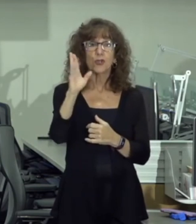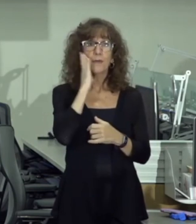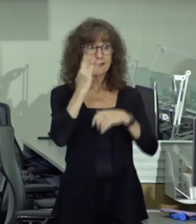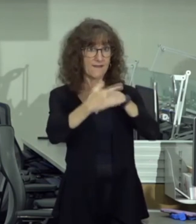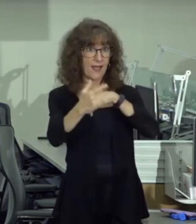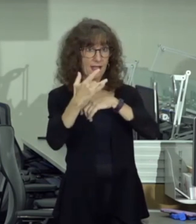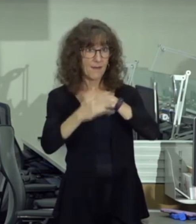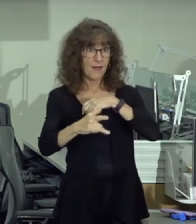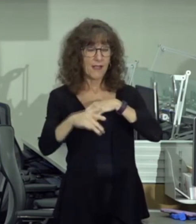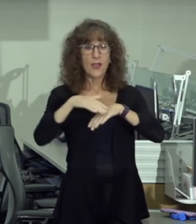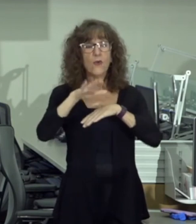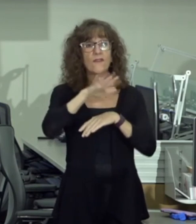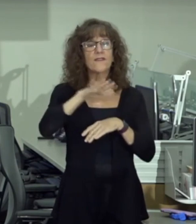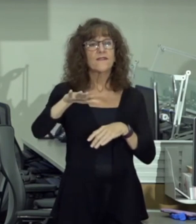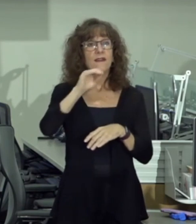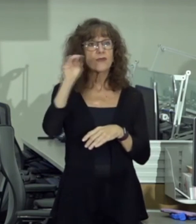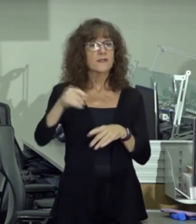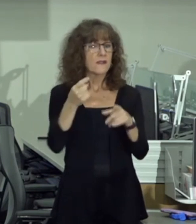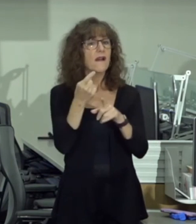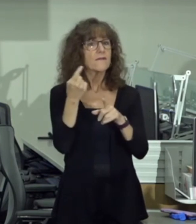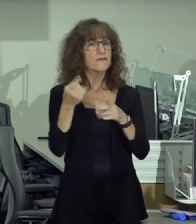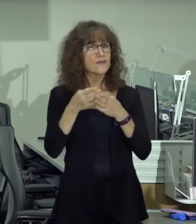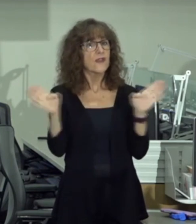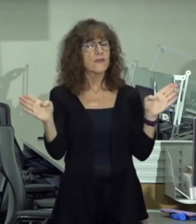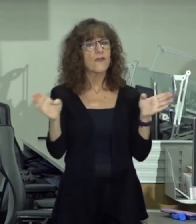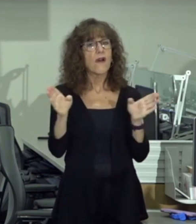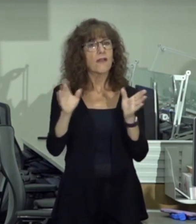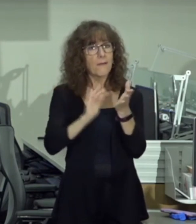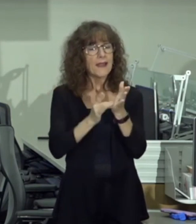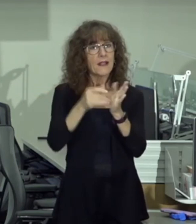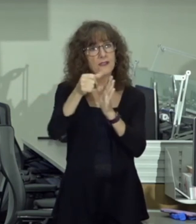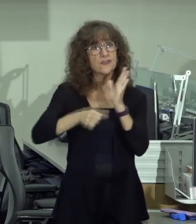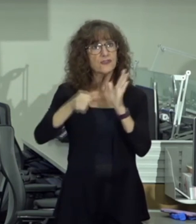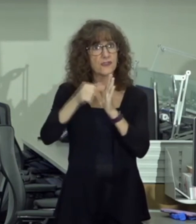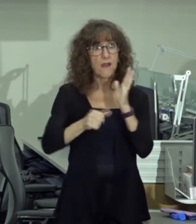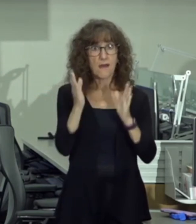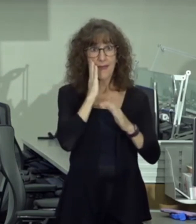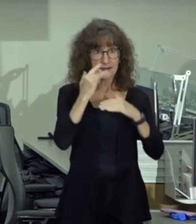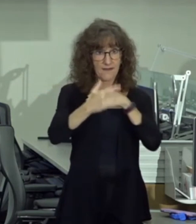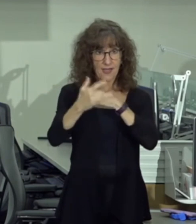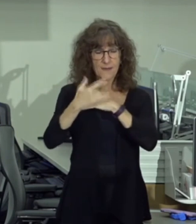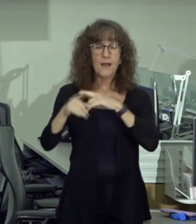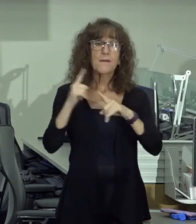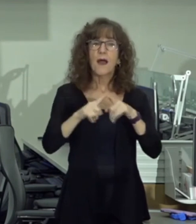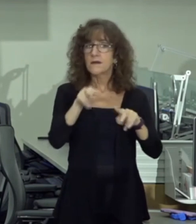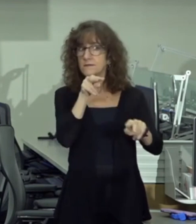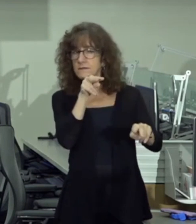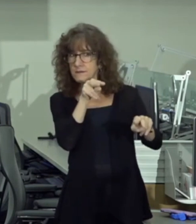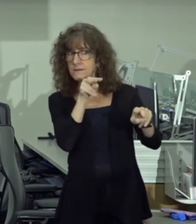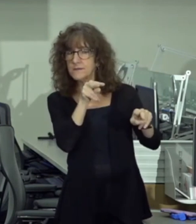available and over 55% of our general medical surgical beds available. However, we are keeping an eye on